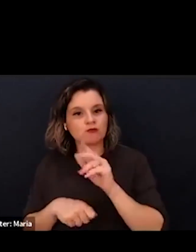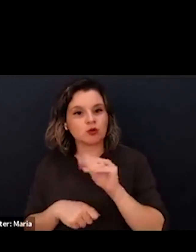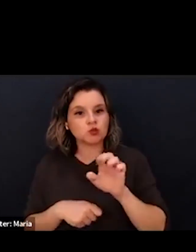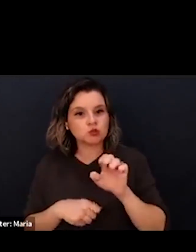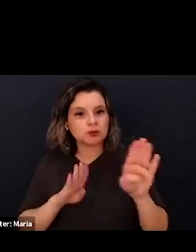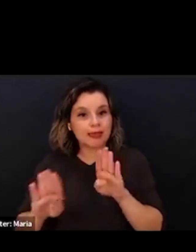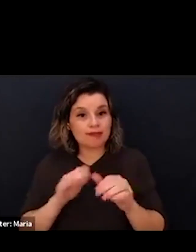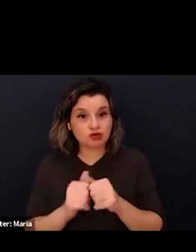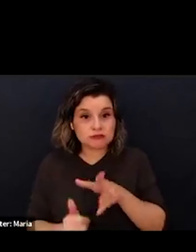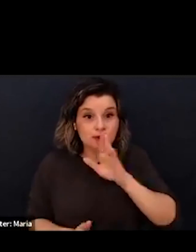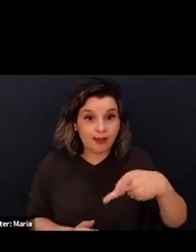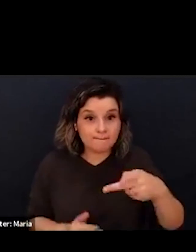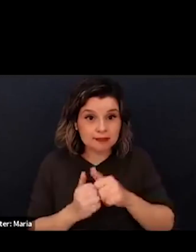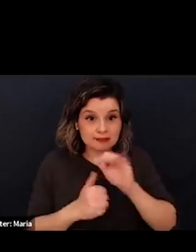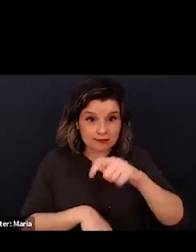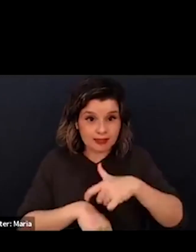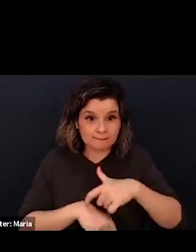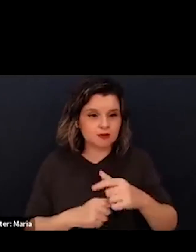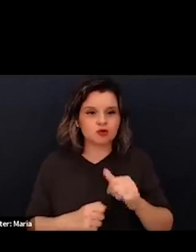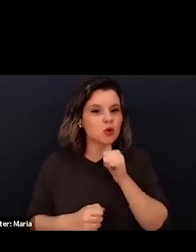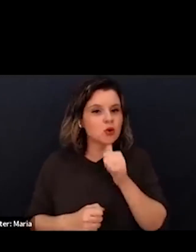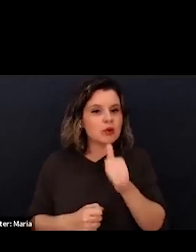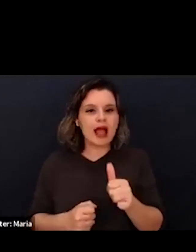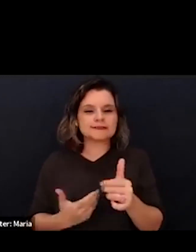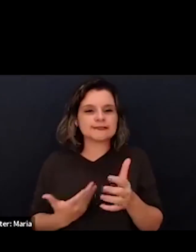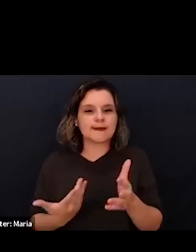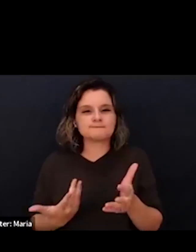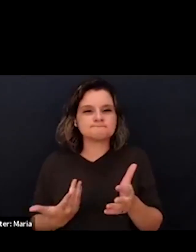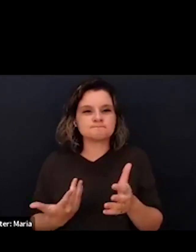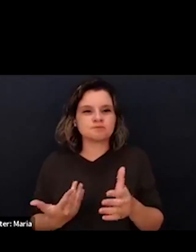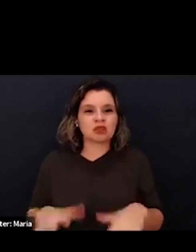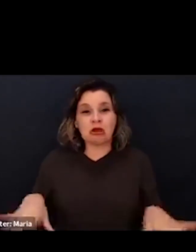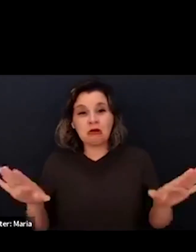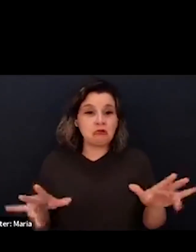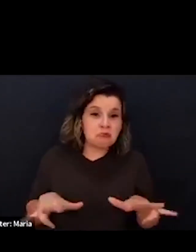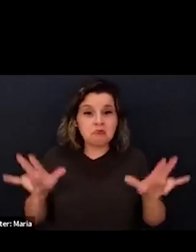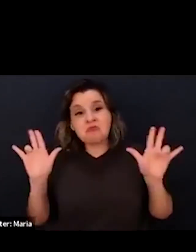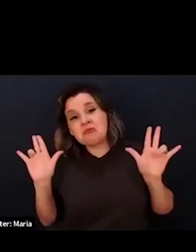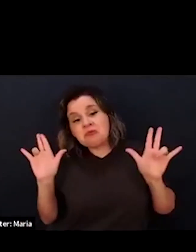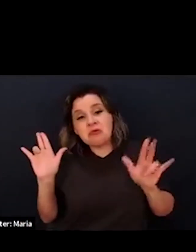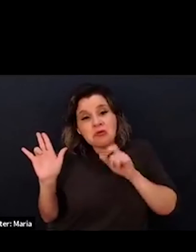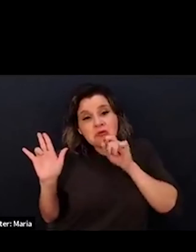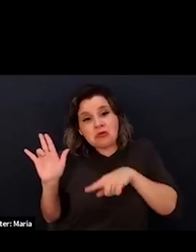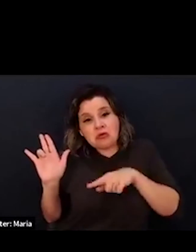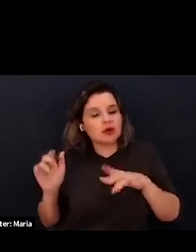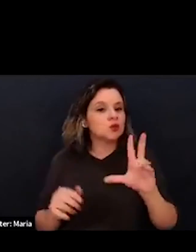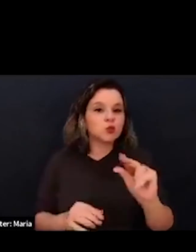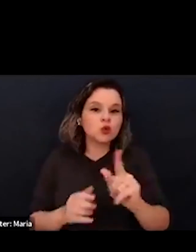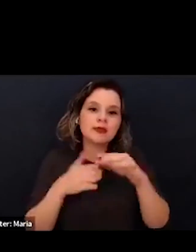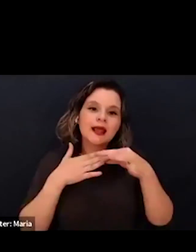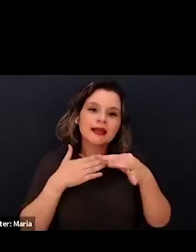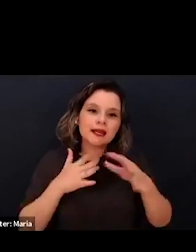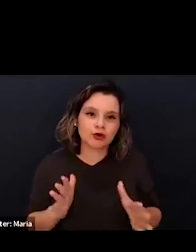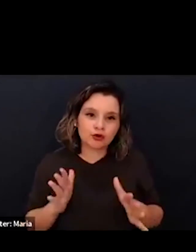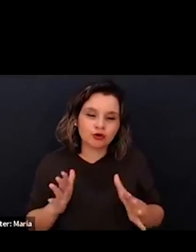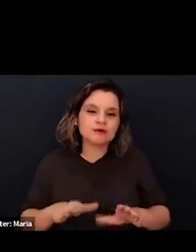you speak up in those settings, you're not being a goody-goody or a snitch or whatever word you want to use. You're being a leader. It's an